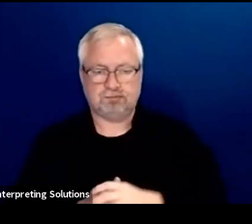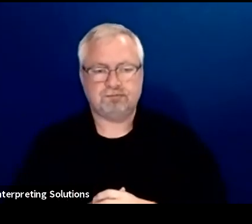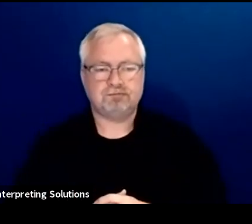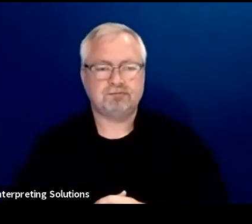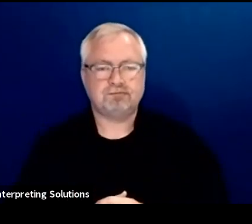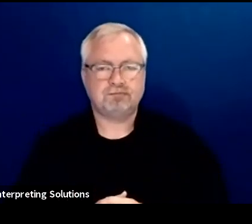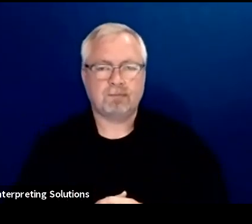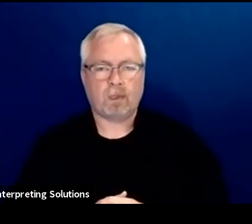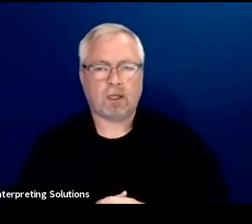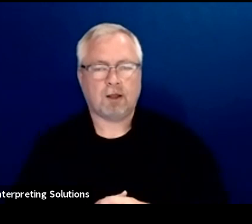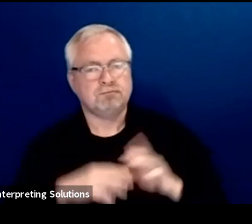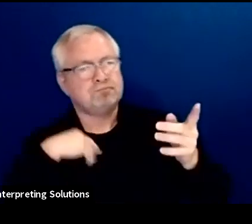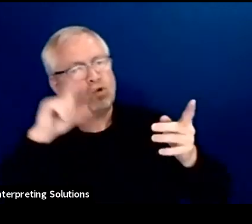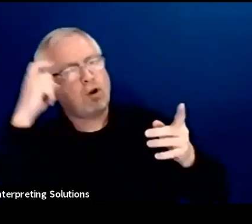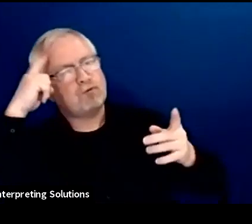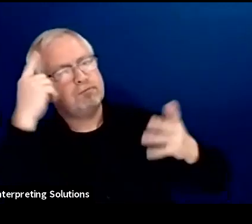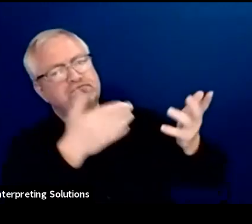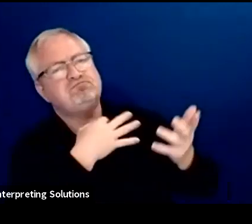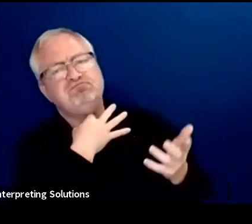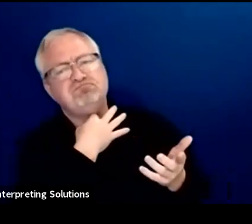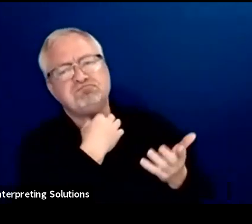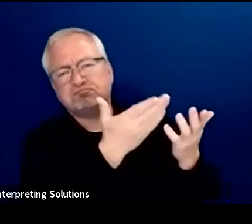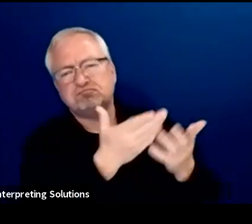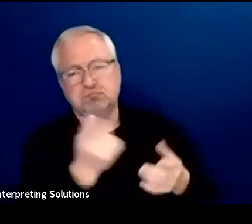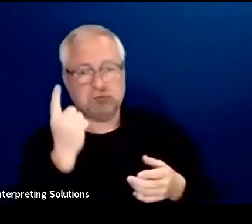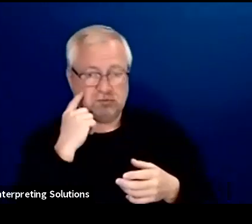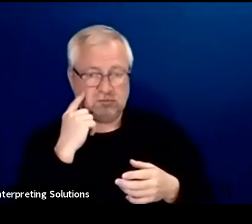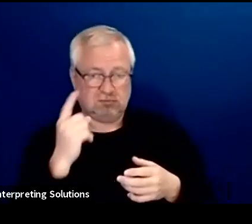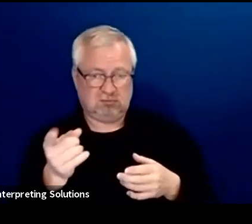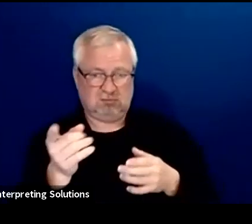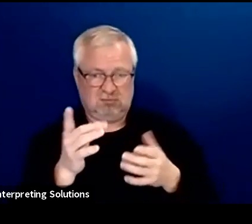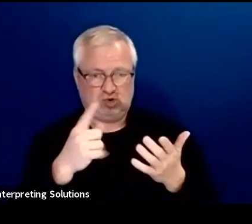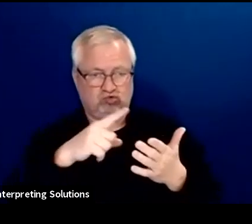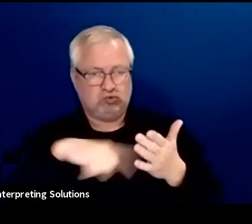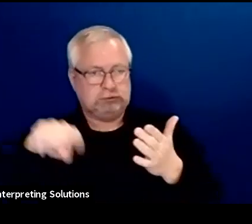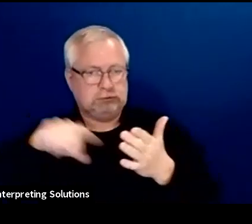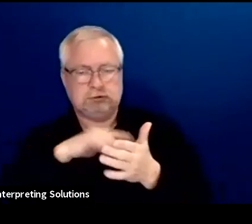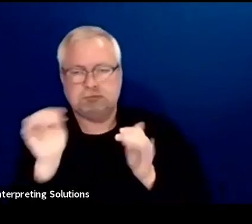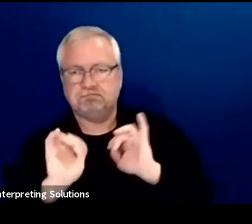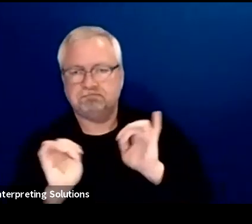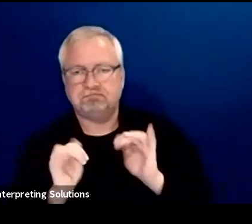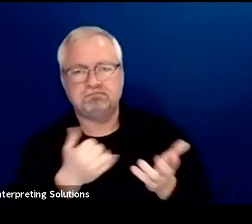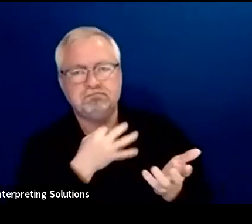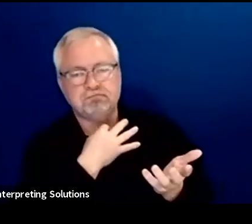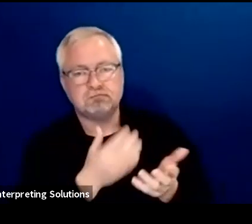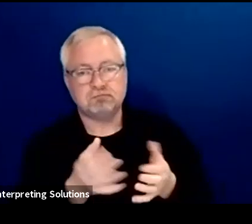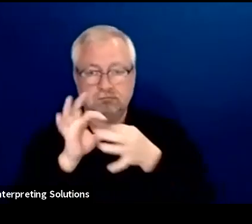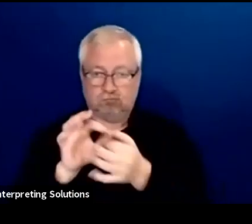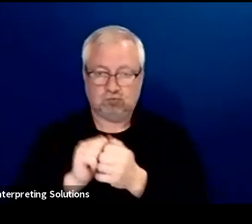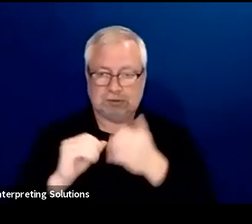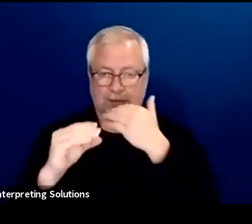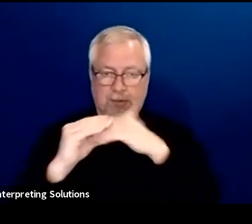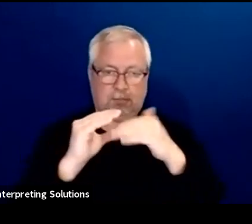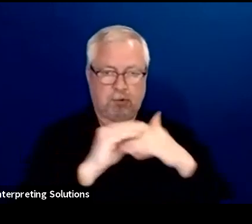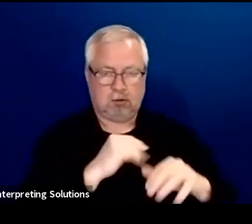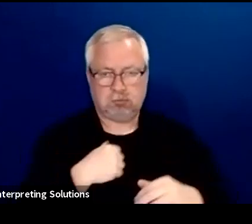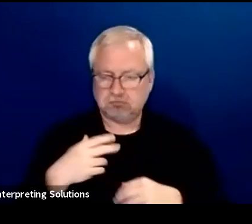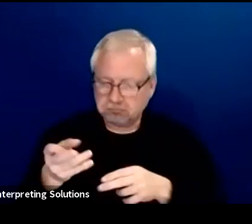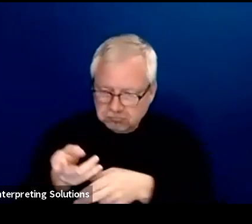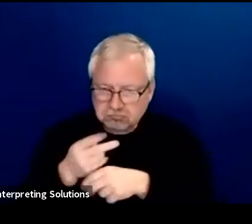if you heard this criticism as well. I think based on the emails that I get, there's a frustration out there